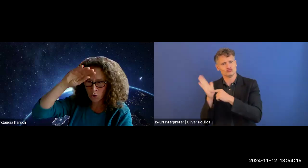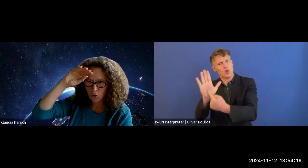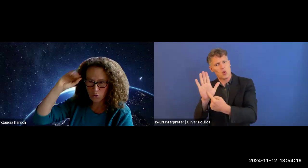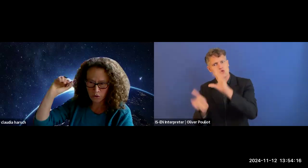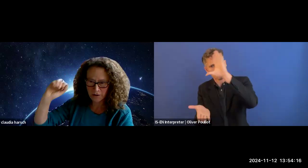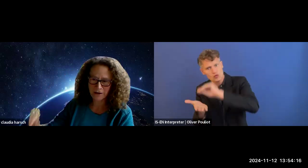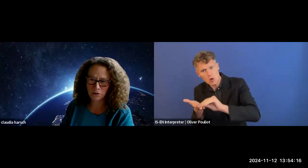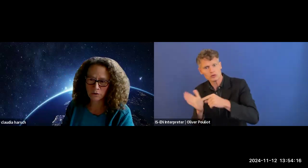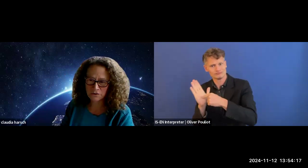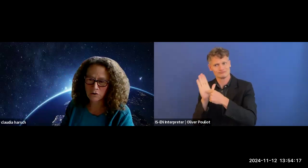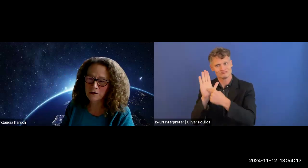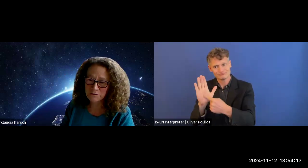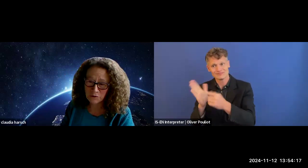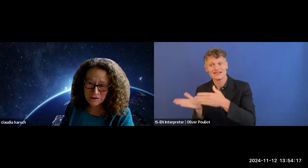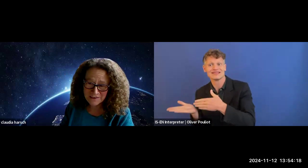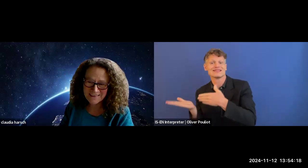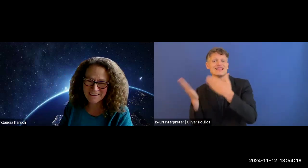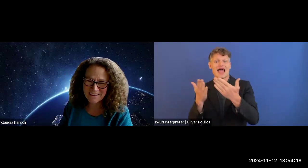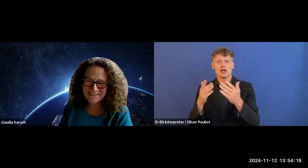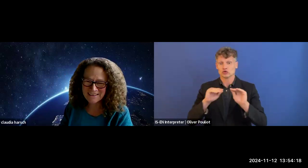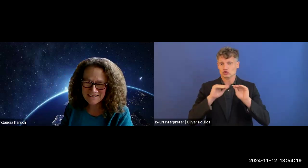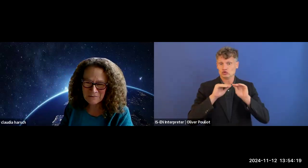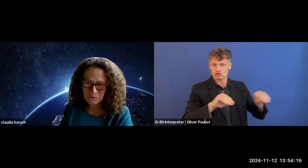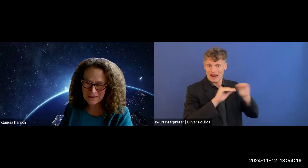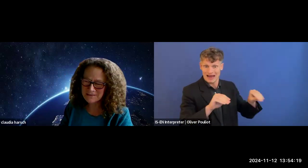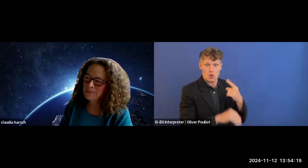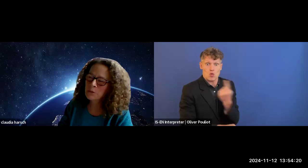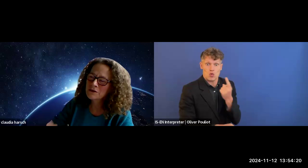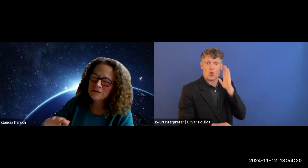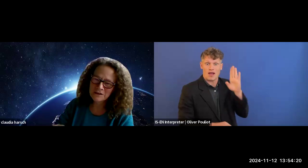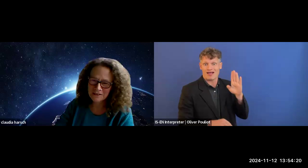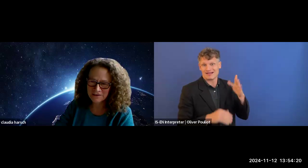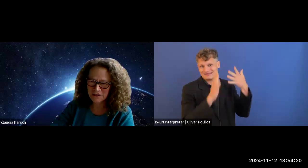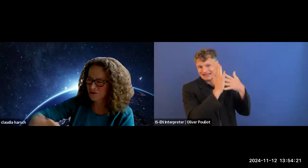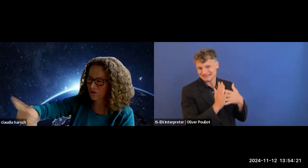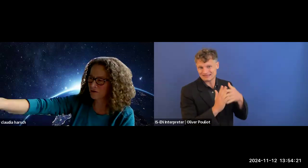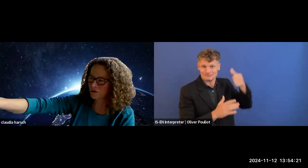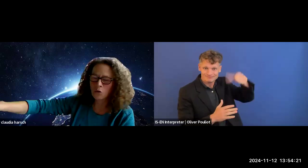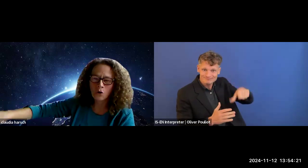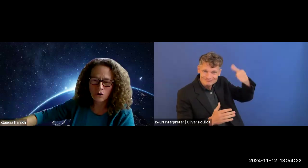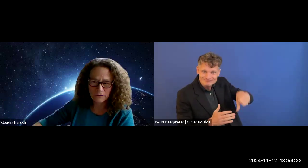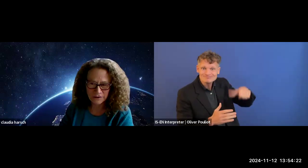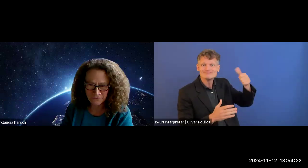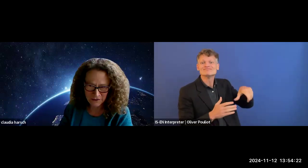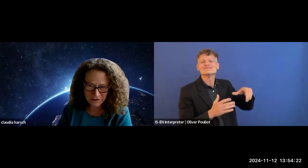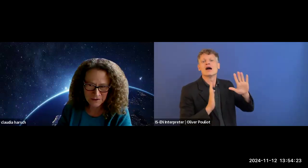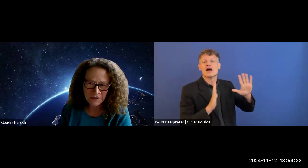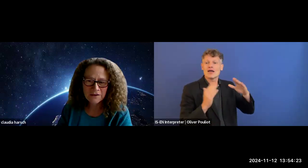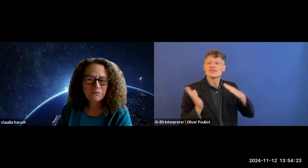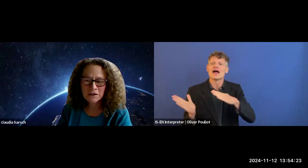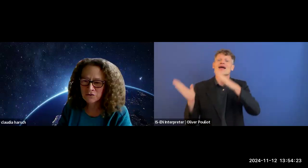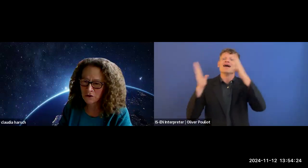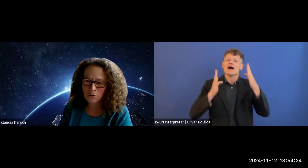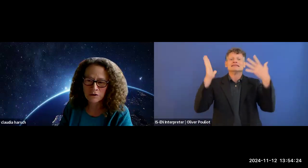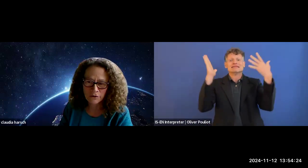test. I know it's a complex process, nothing is easy, but not every test has to undergo all of these phases.